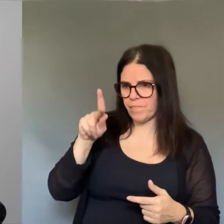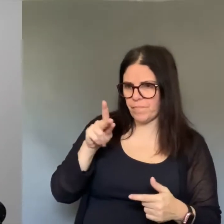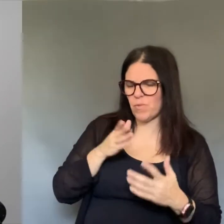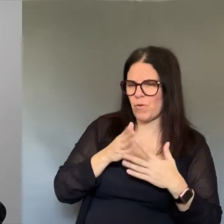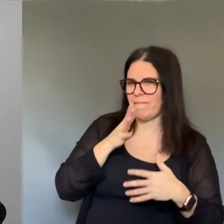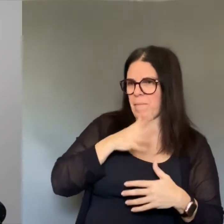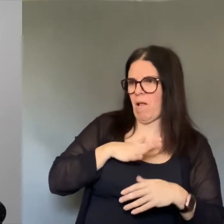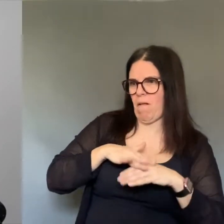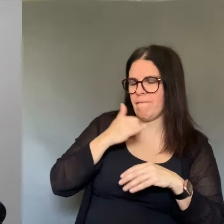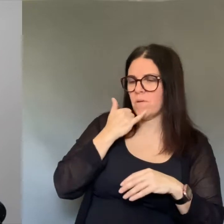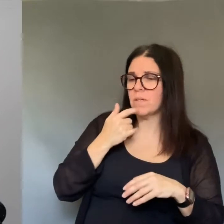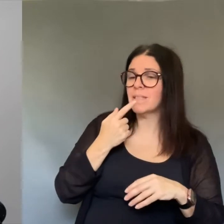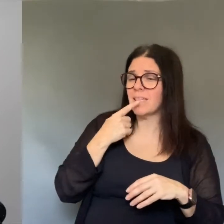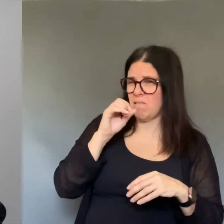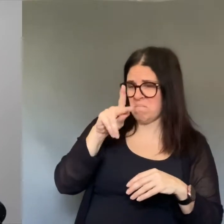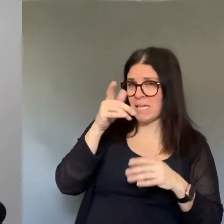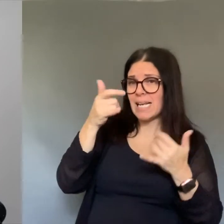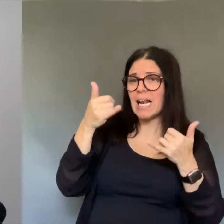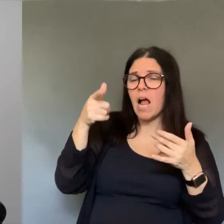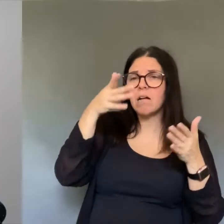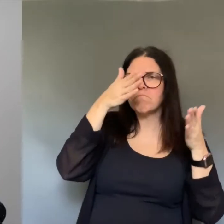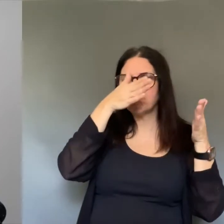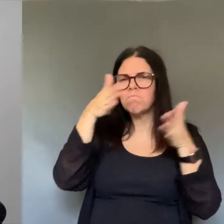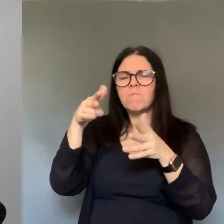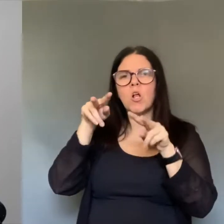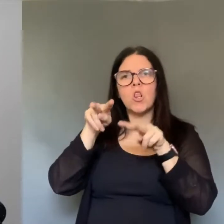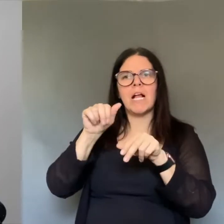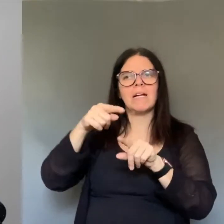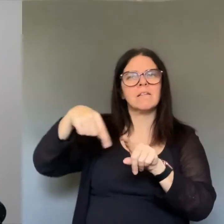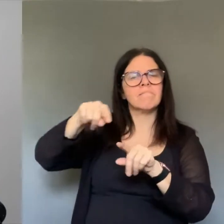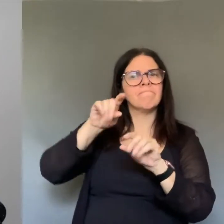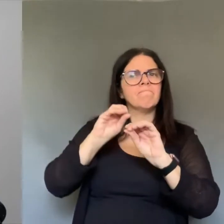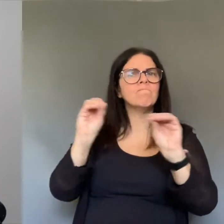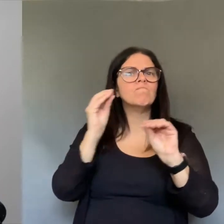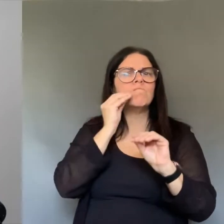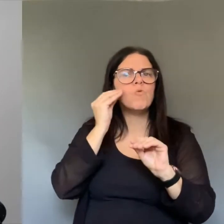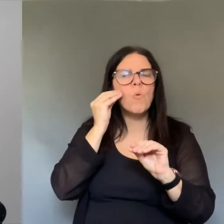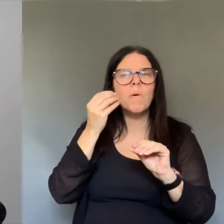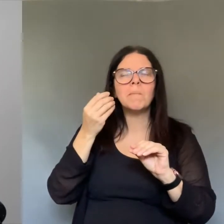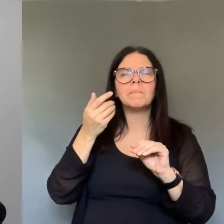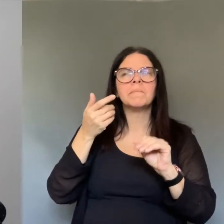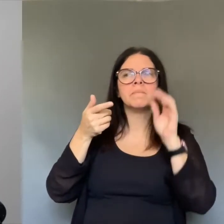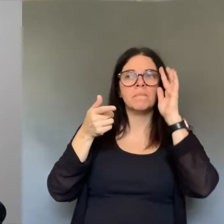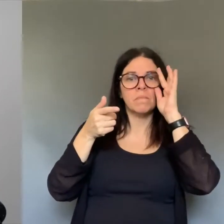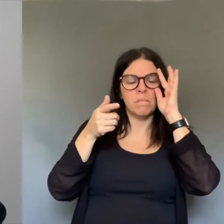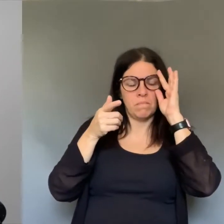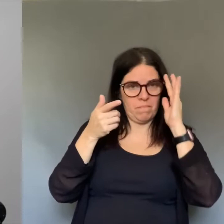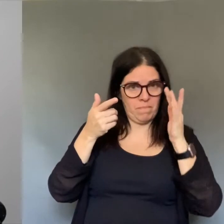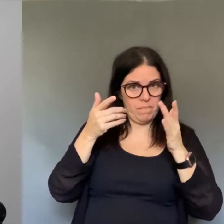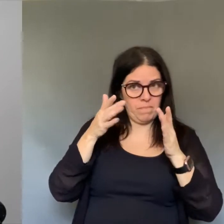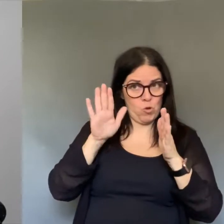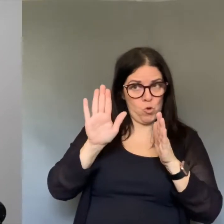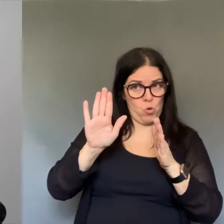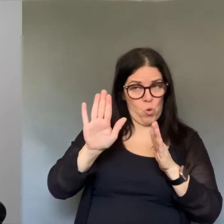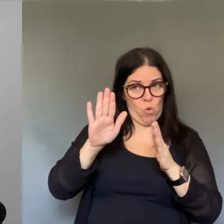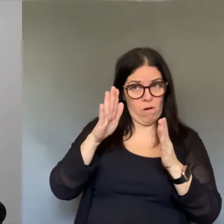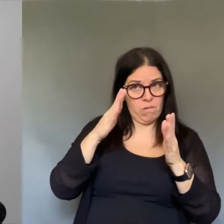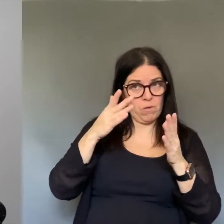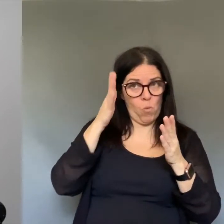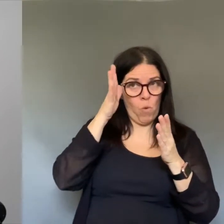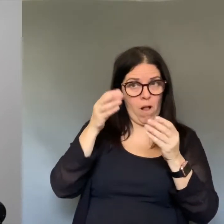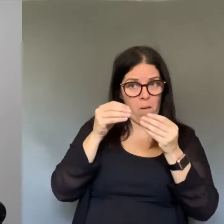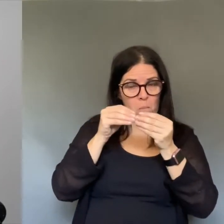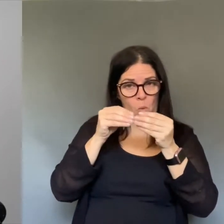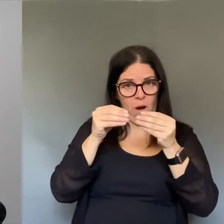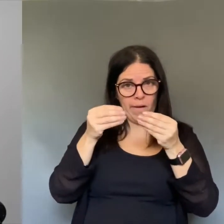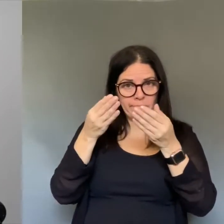Okay, and then your focus has shifted towards the homeless population. Are there any other populations that once